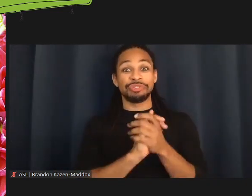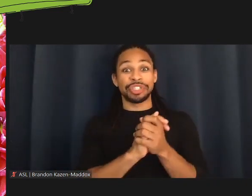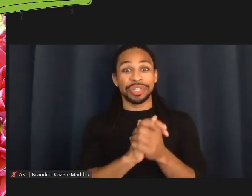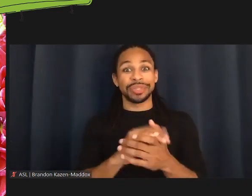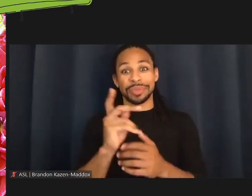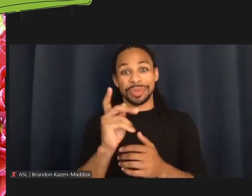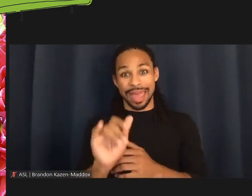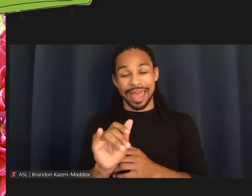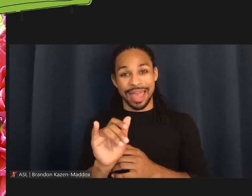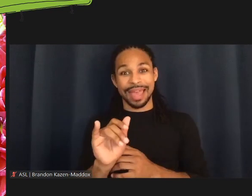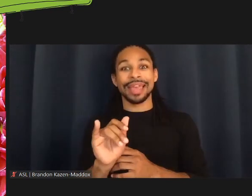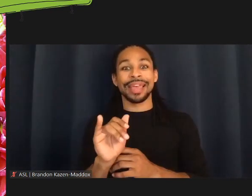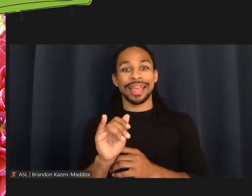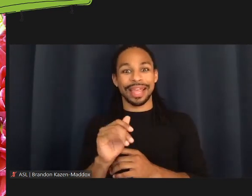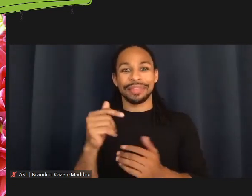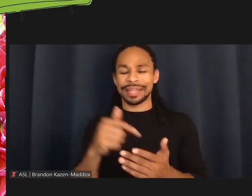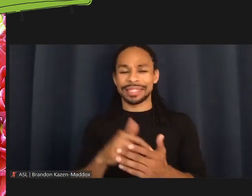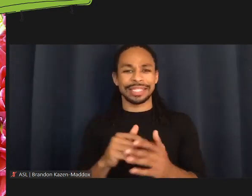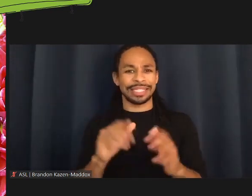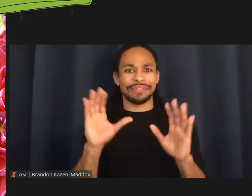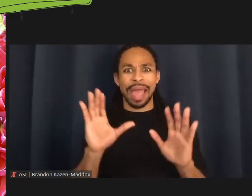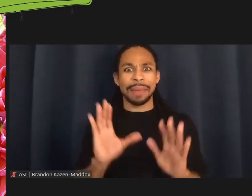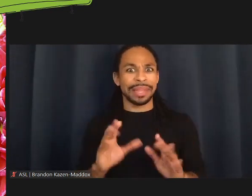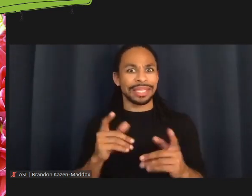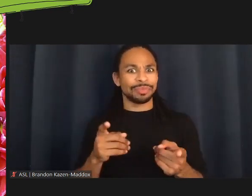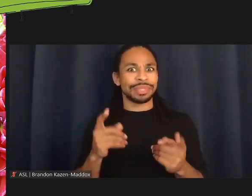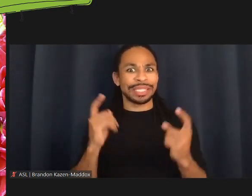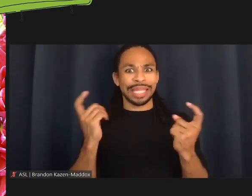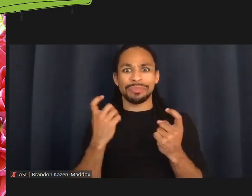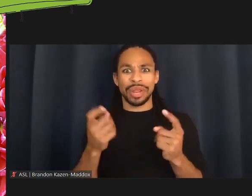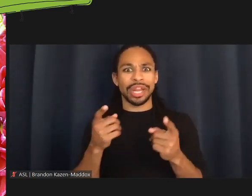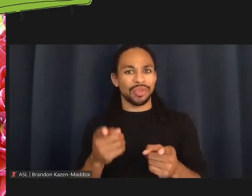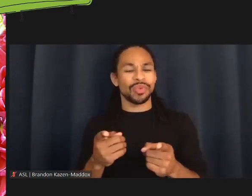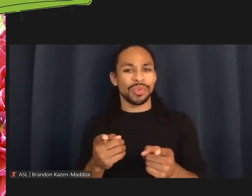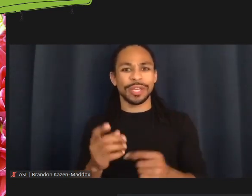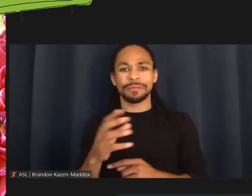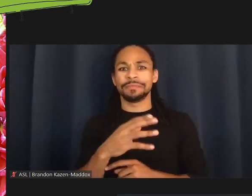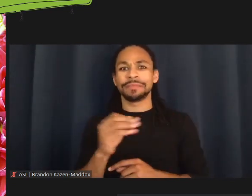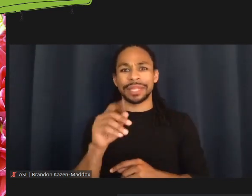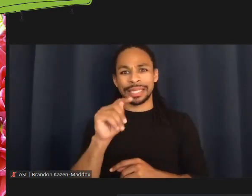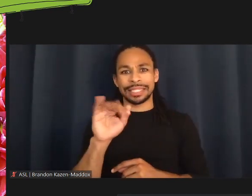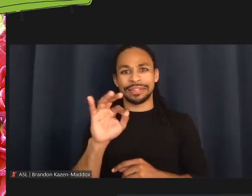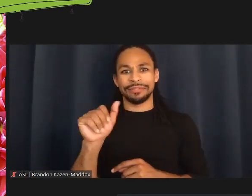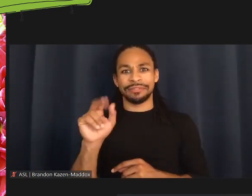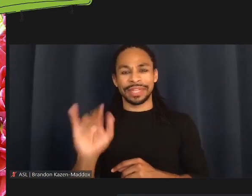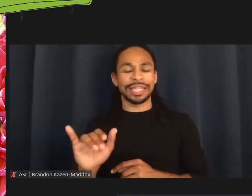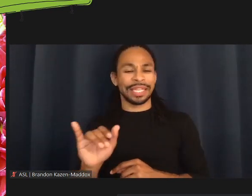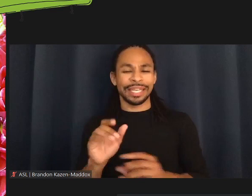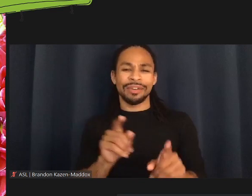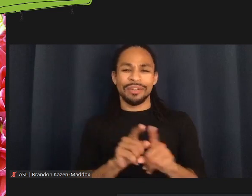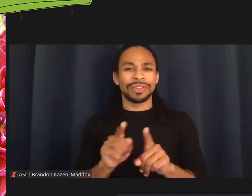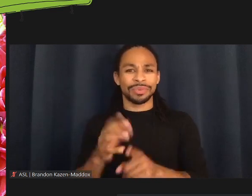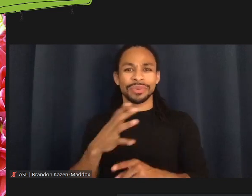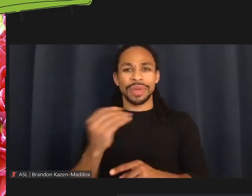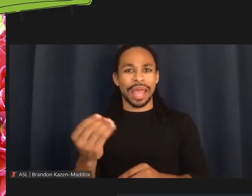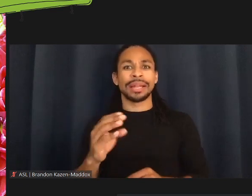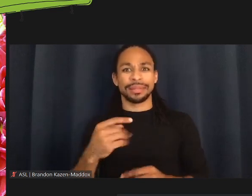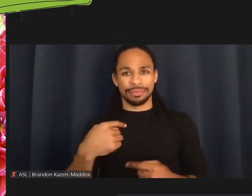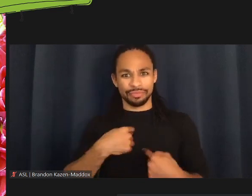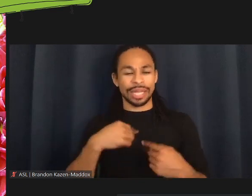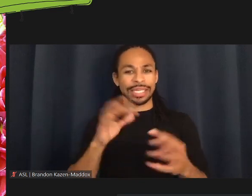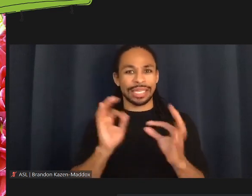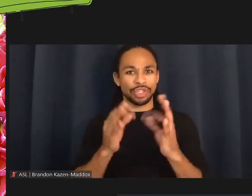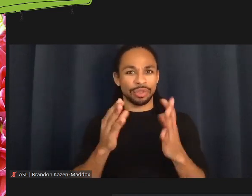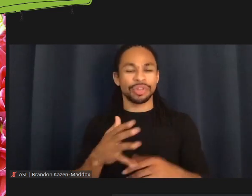also to Kay. This is so fabulous to be celebrating you. And Tiffany, also thank you. And Brandon,